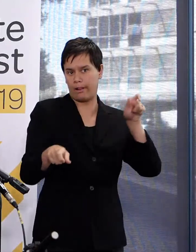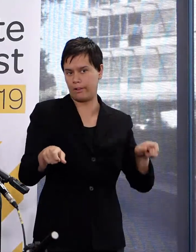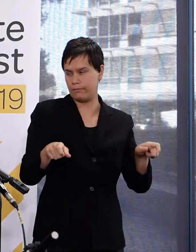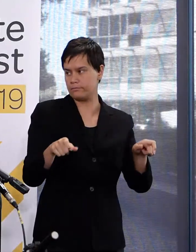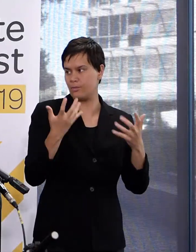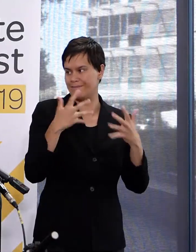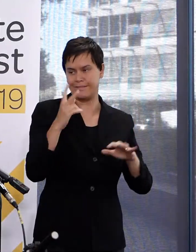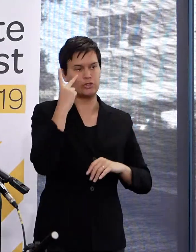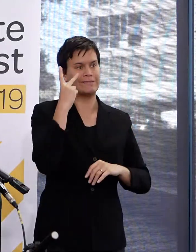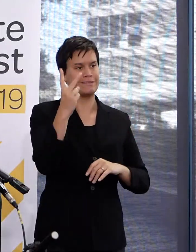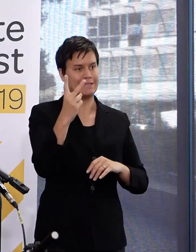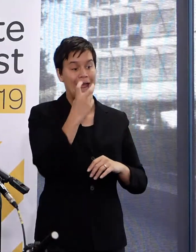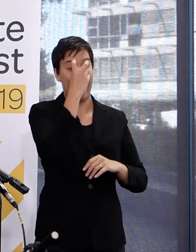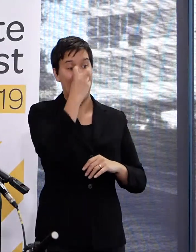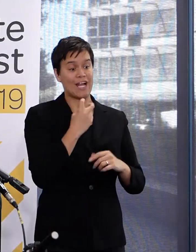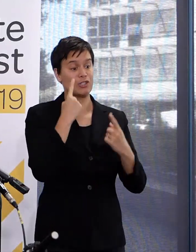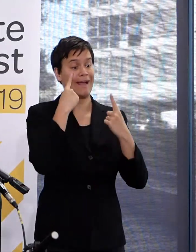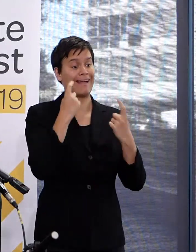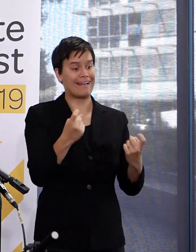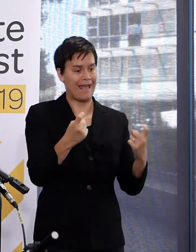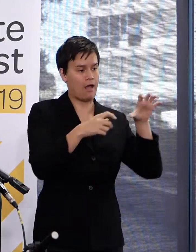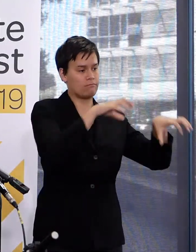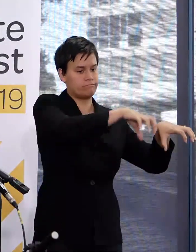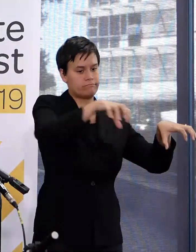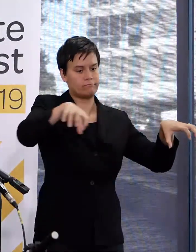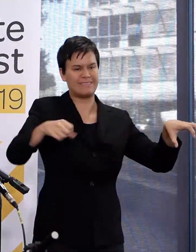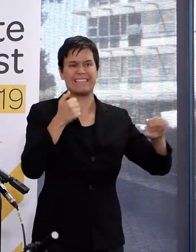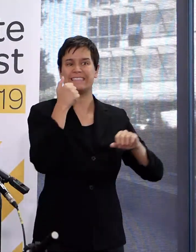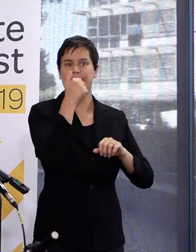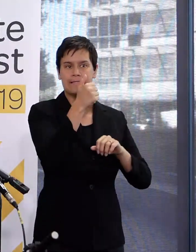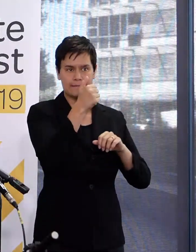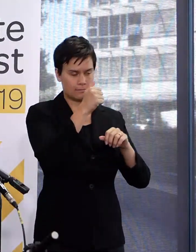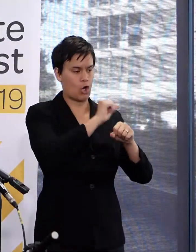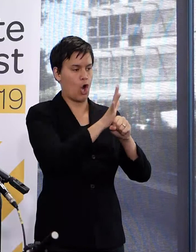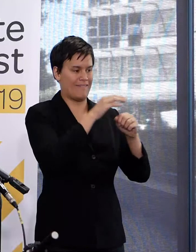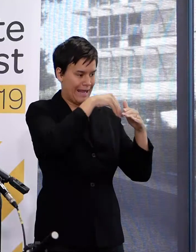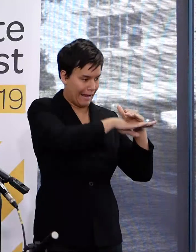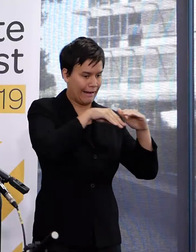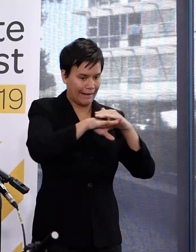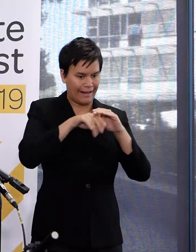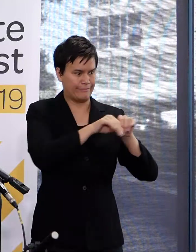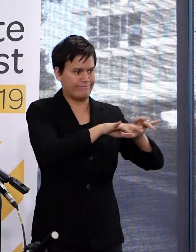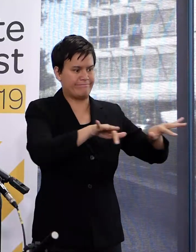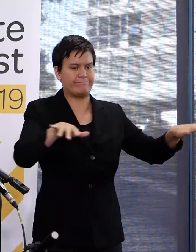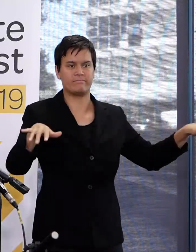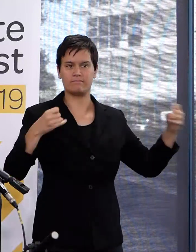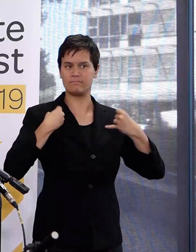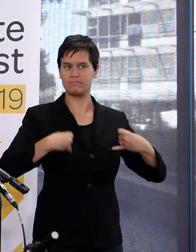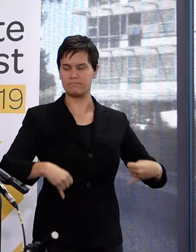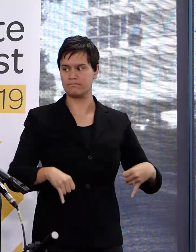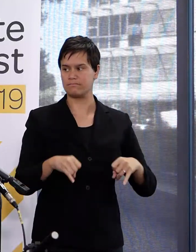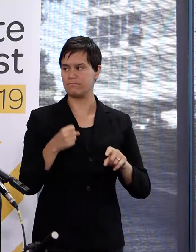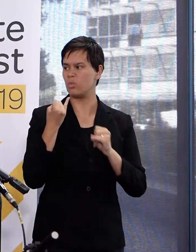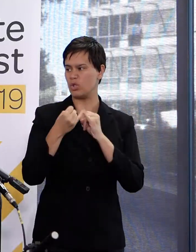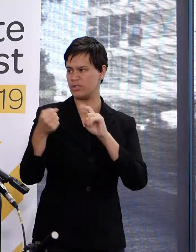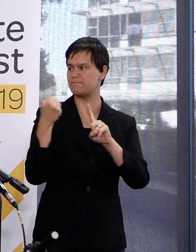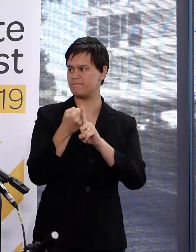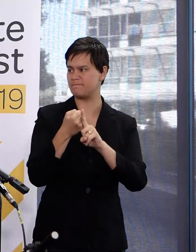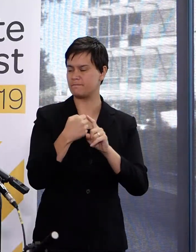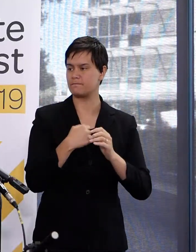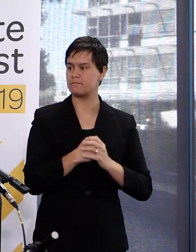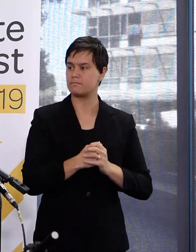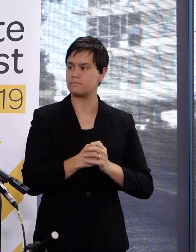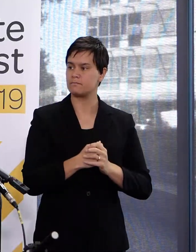they really were at high risk. There's been some frustration across Europe and North America just in terms of Pfizer's delays. So they've